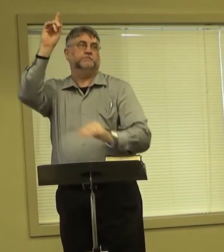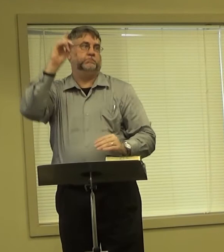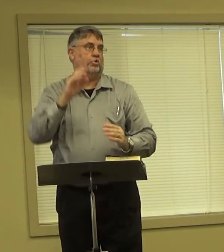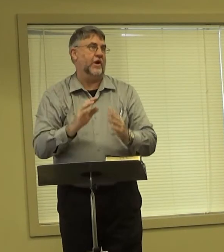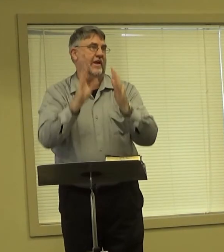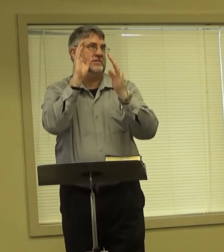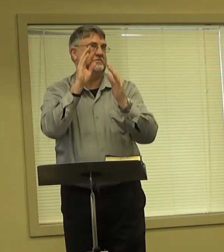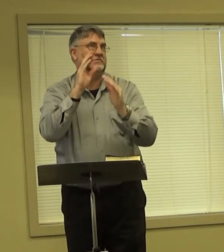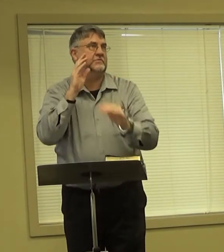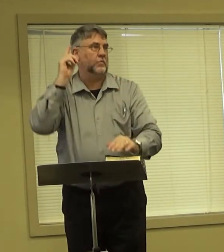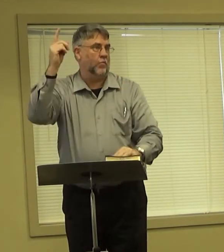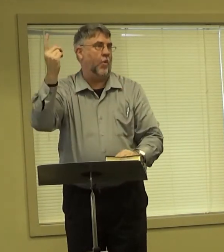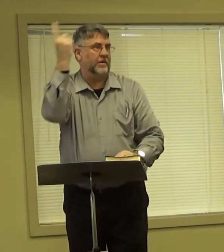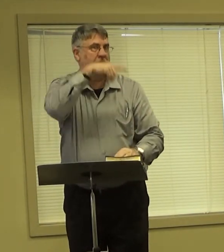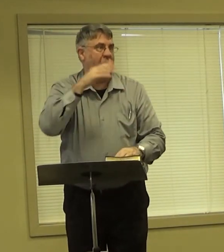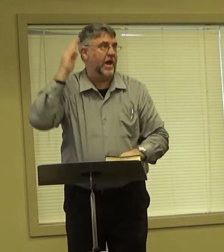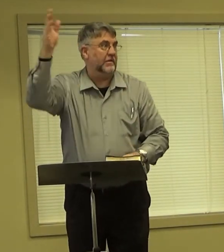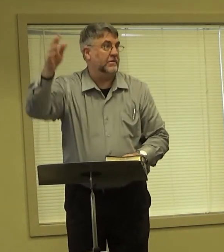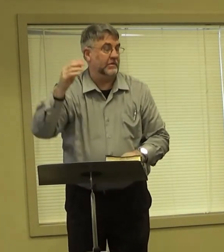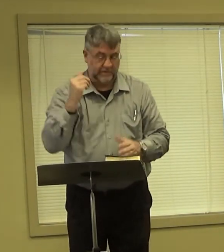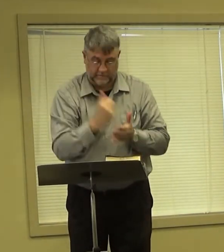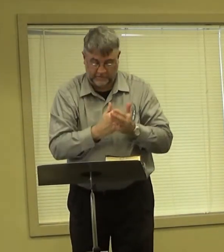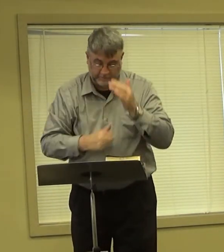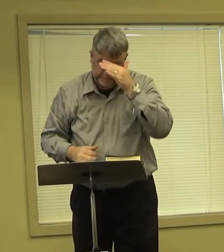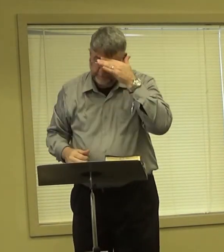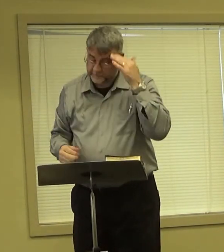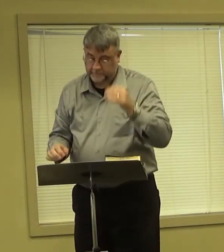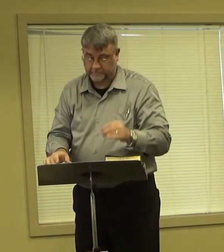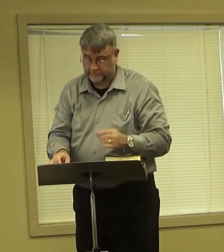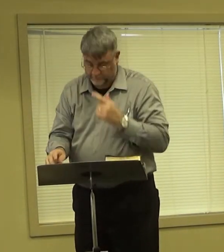all the people in Christ have died